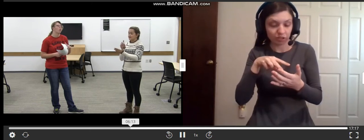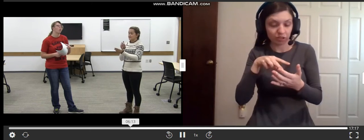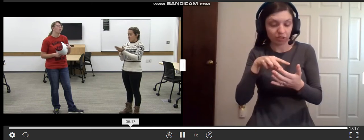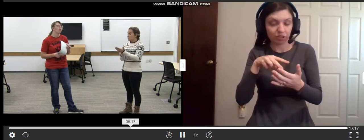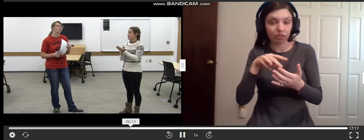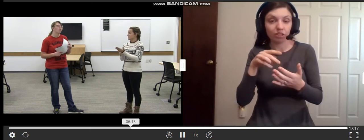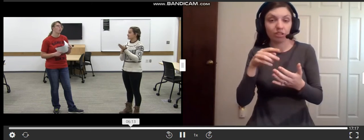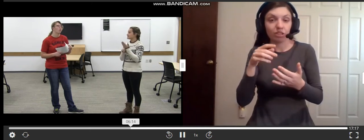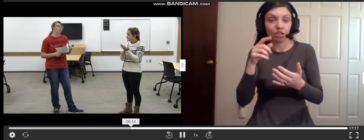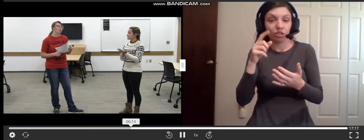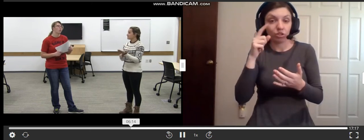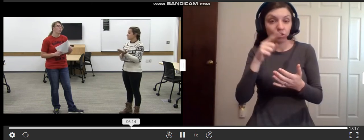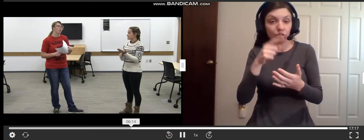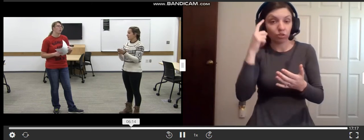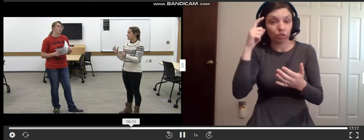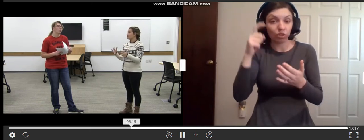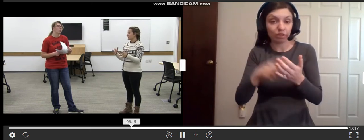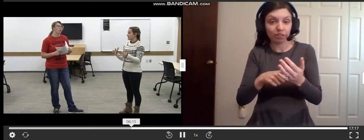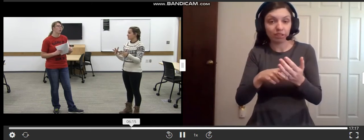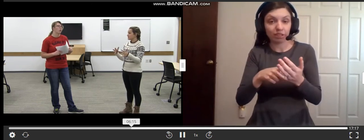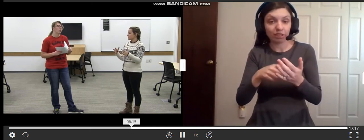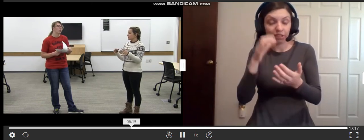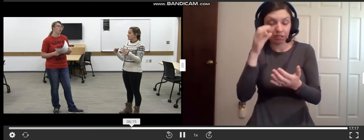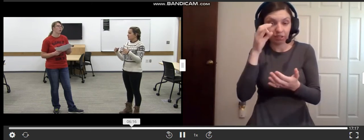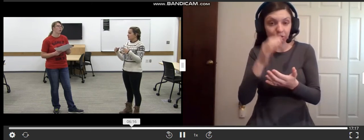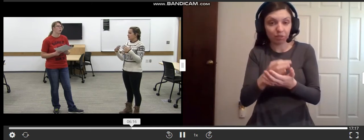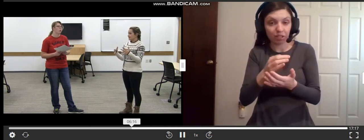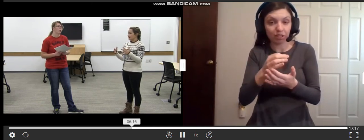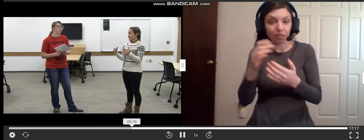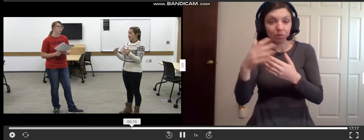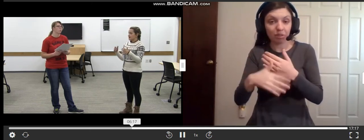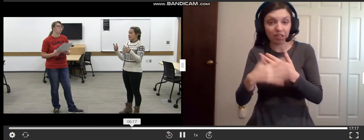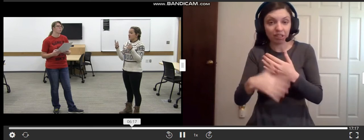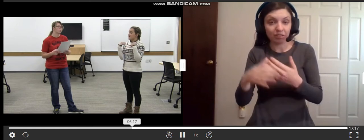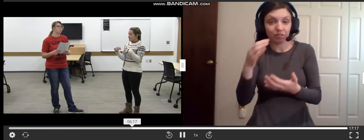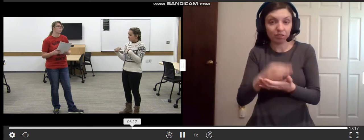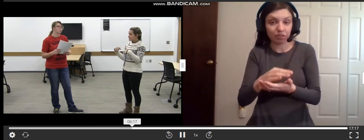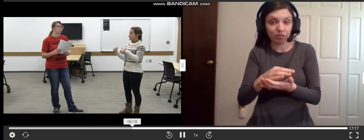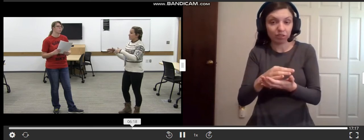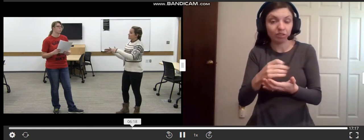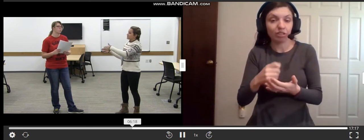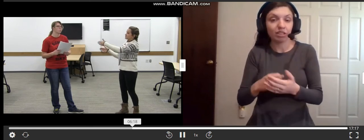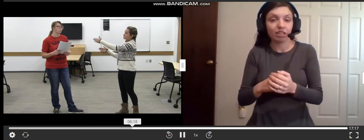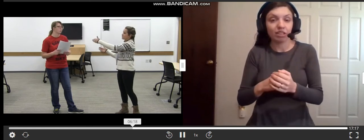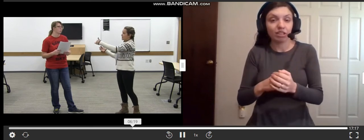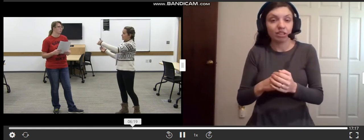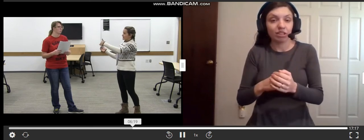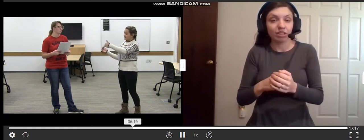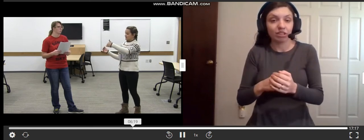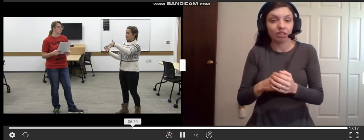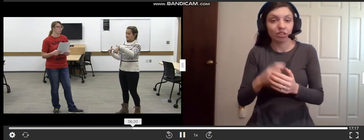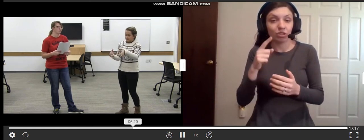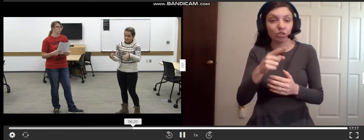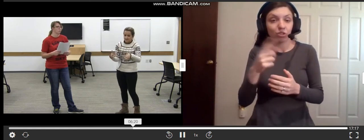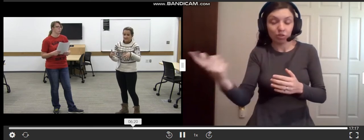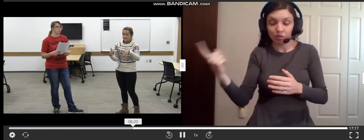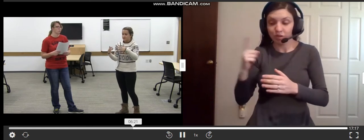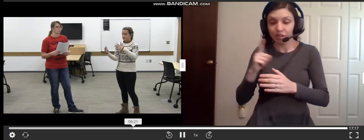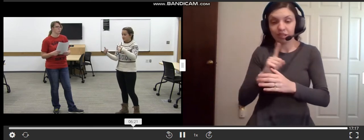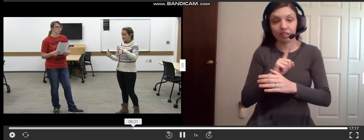say it, notice that there's still a spot of blood on your hand. And also, when you do walk in and